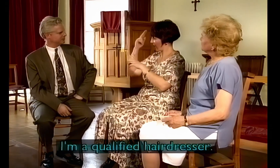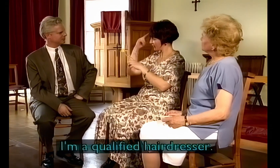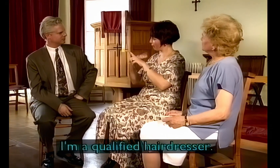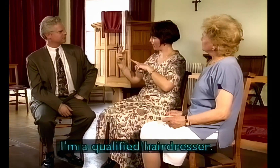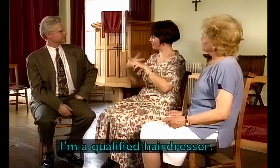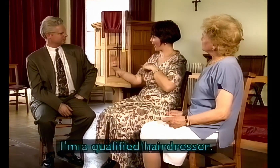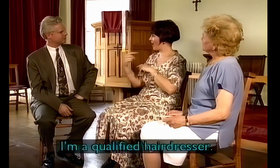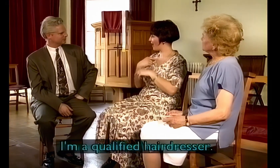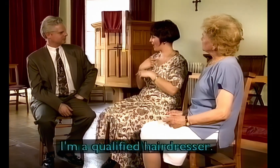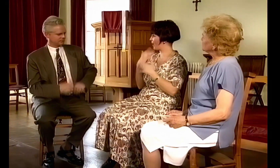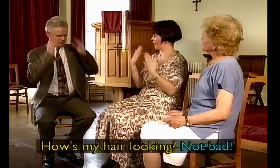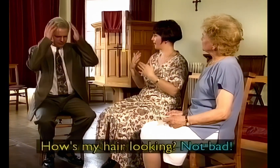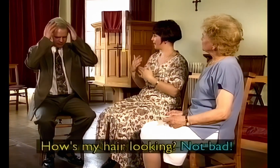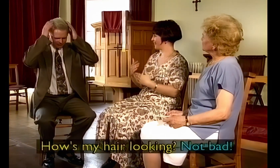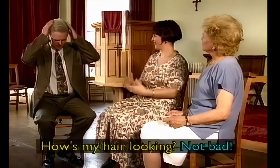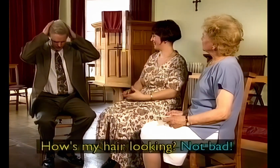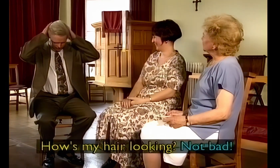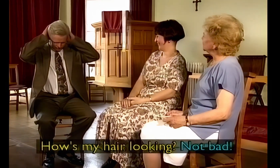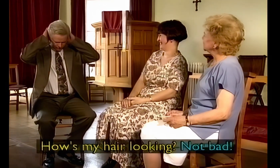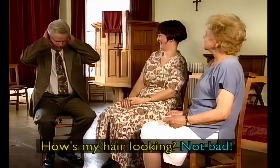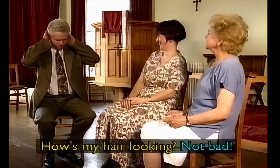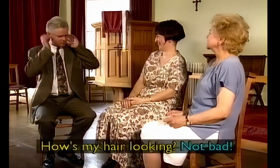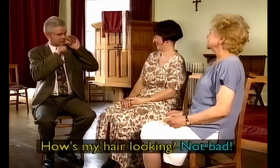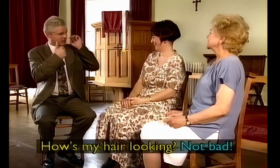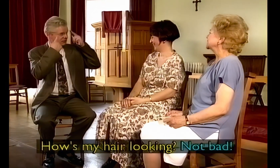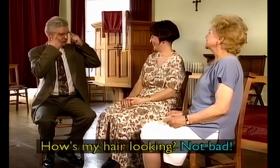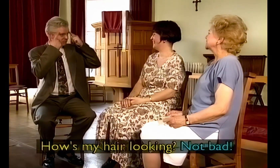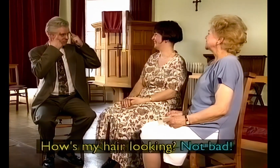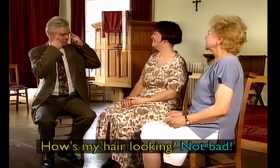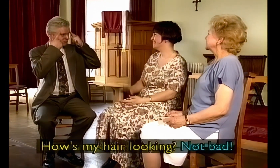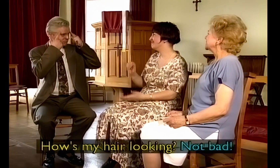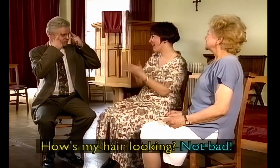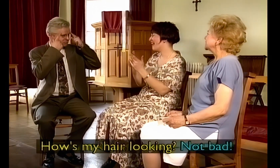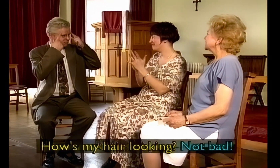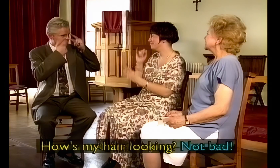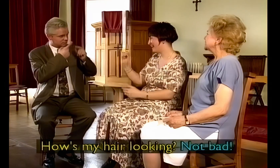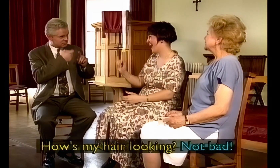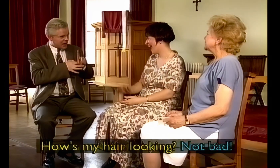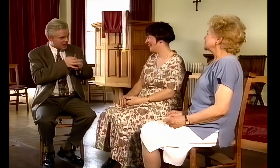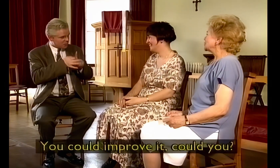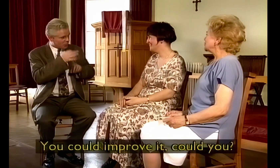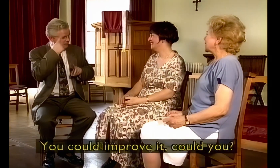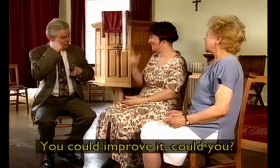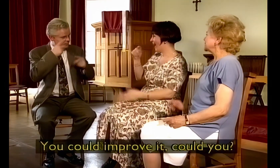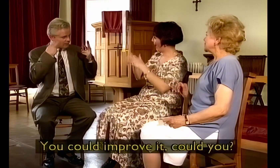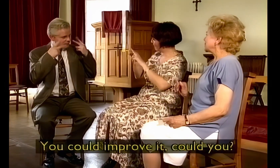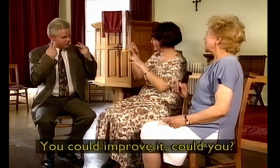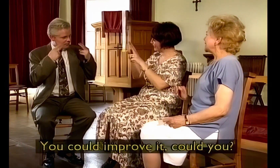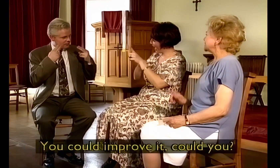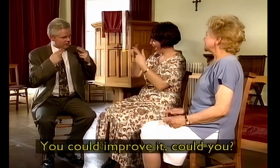work as a qualified hairdresser. How's my hair looking? Nice? It's not bad. You can improve it, can you? Yeah, if you